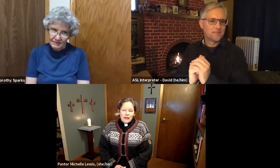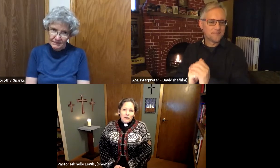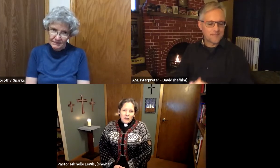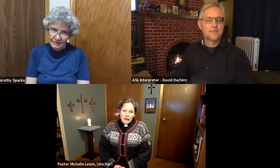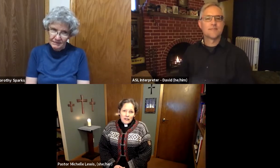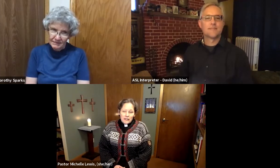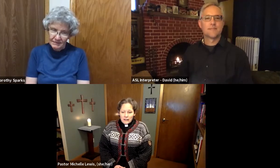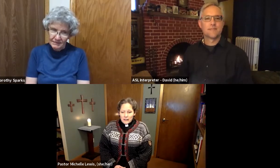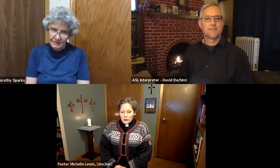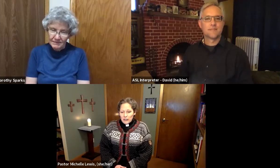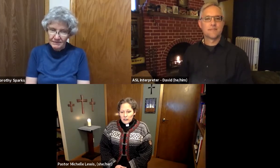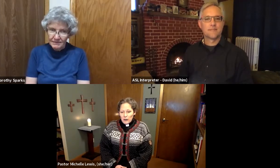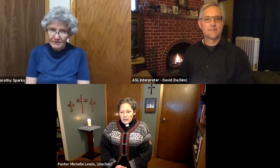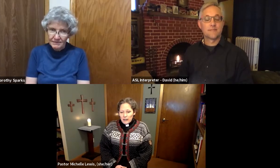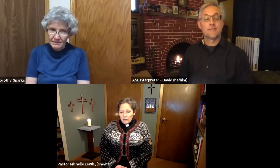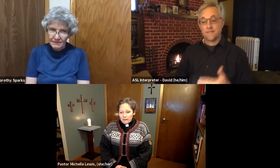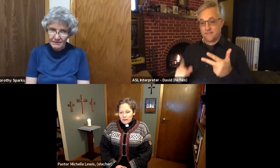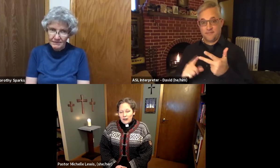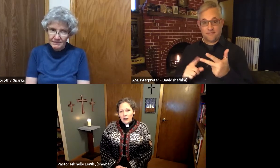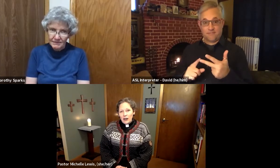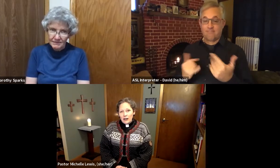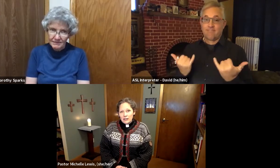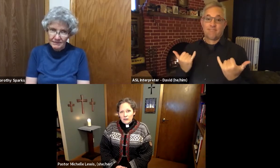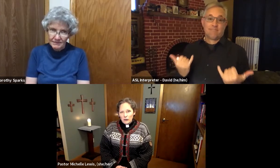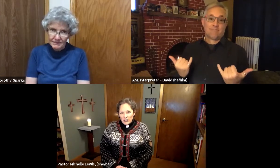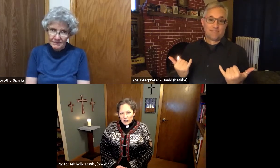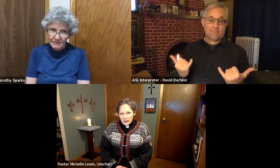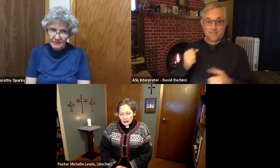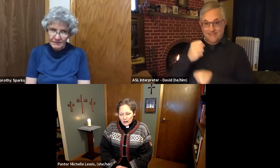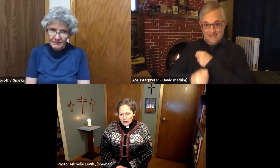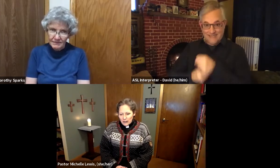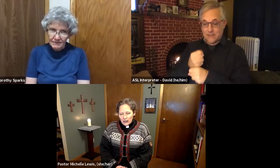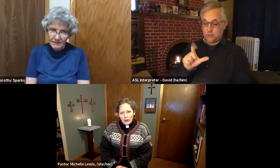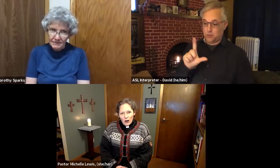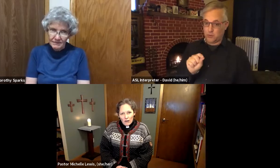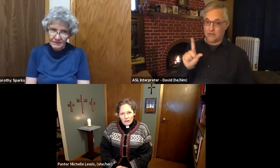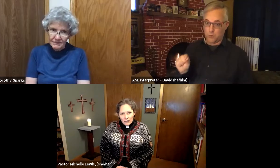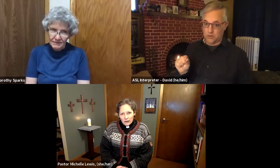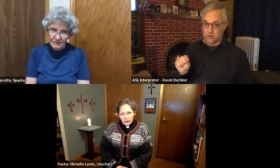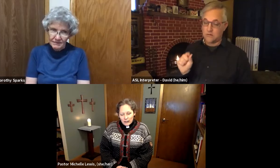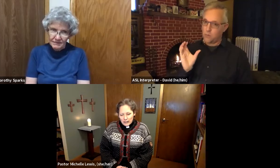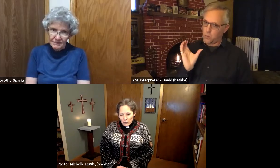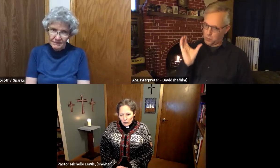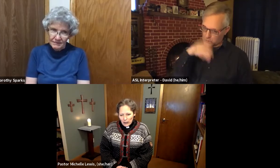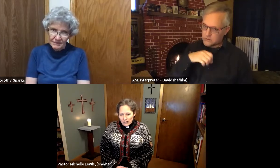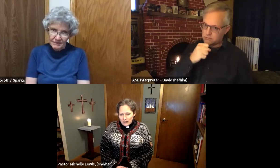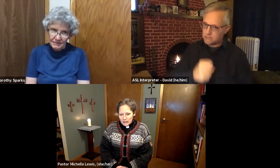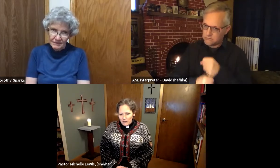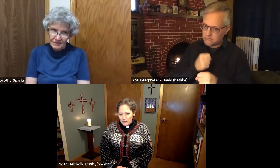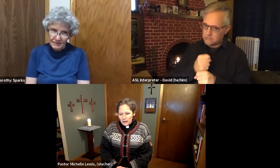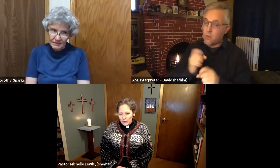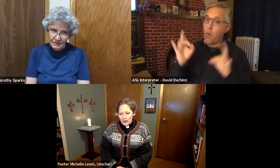And because it is 2020 and it's a weird year, an awful year in some